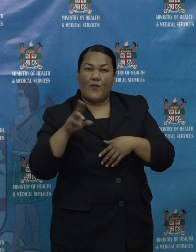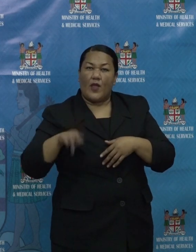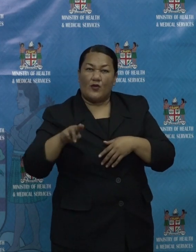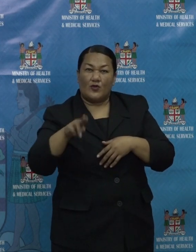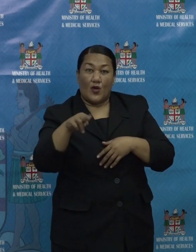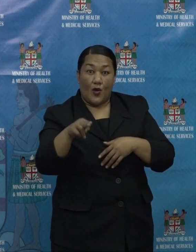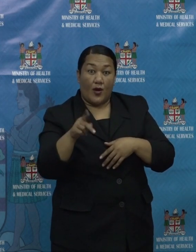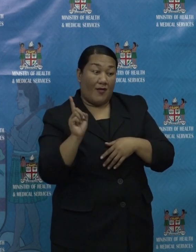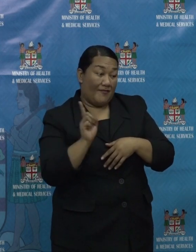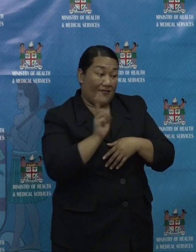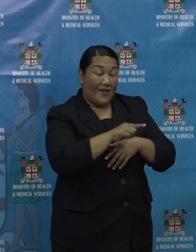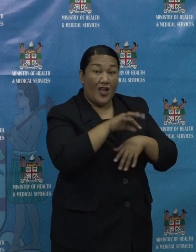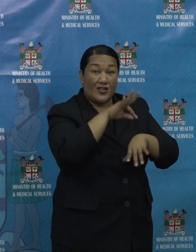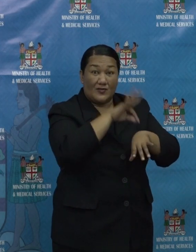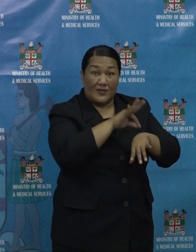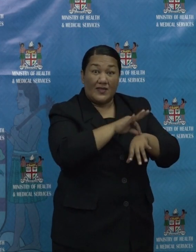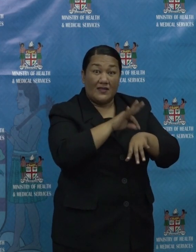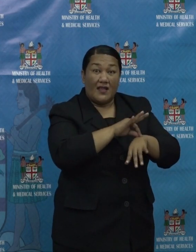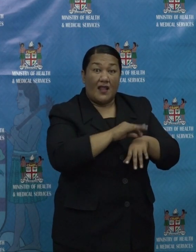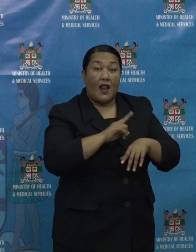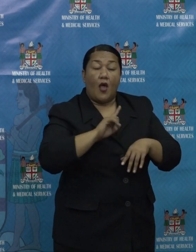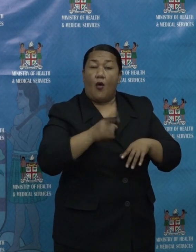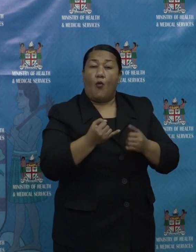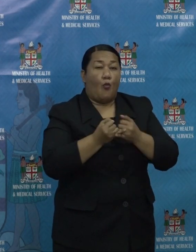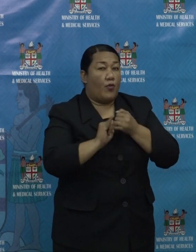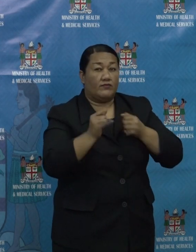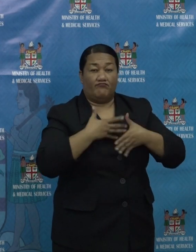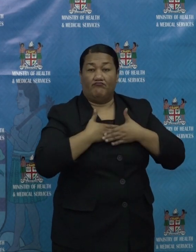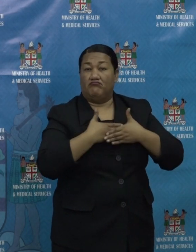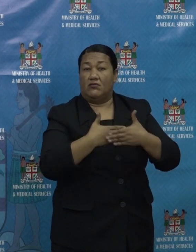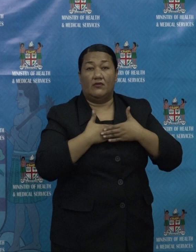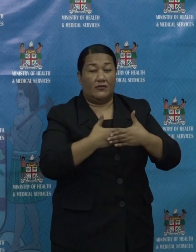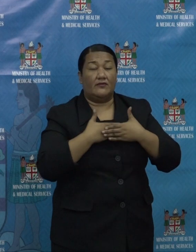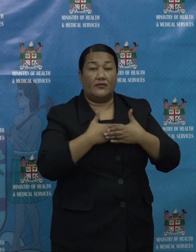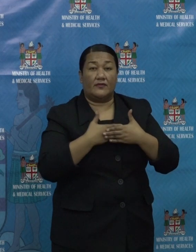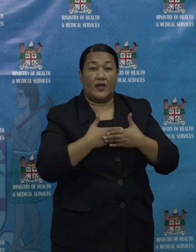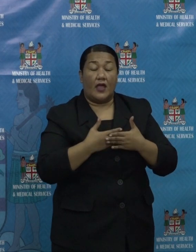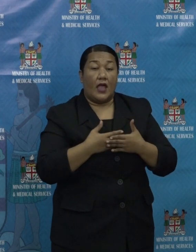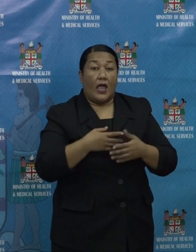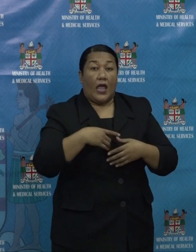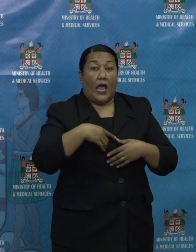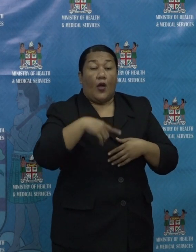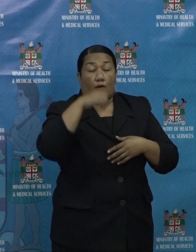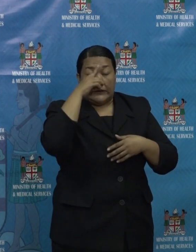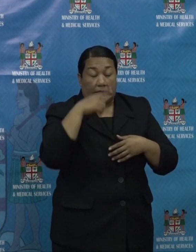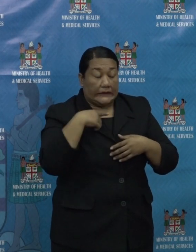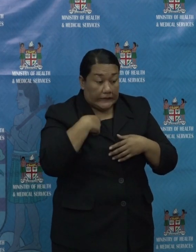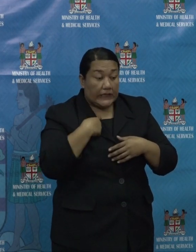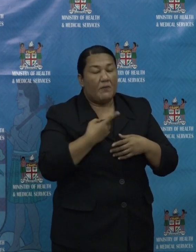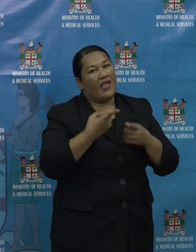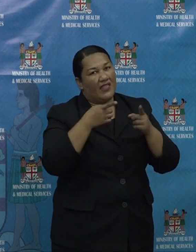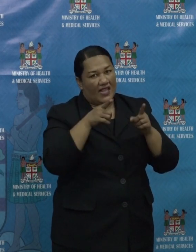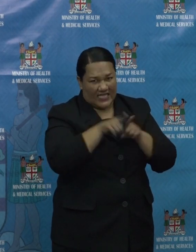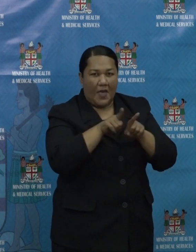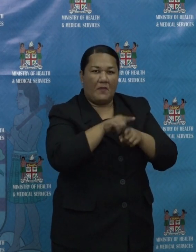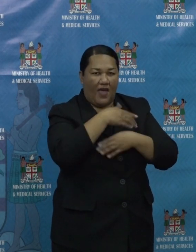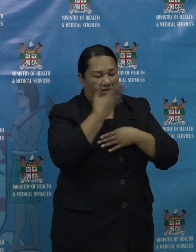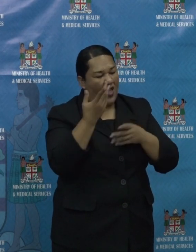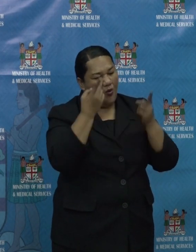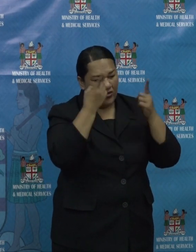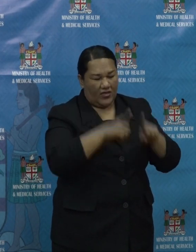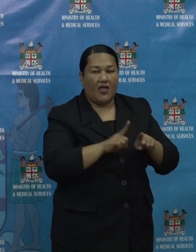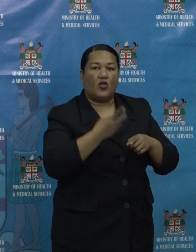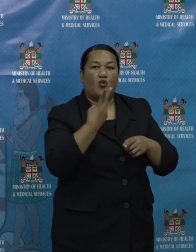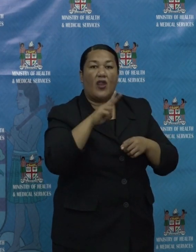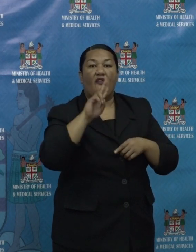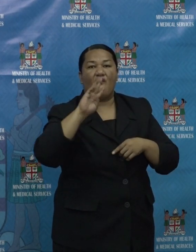to a medical facility in severe respiratory distress. His condition worsened and he died on the same day, on the 24th